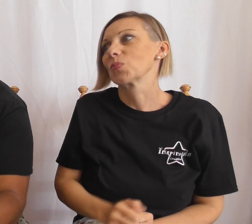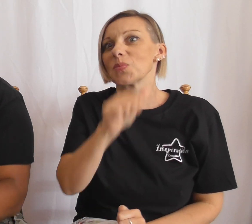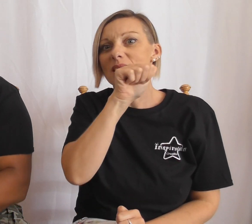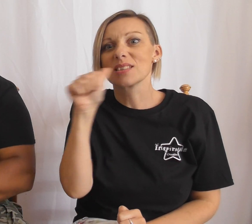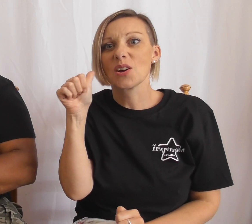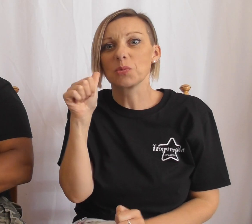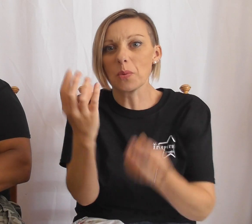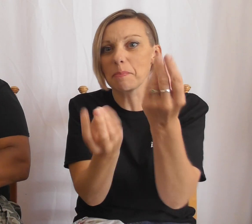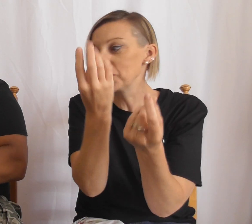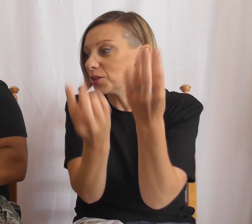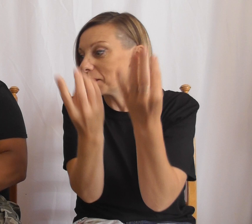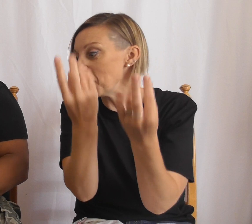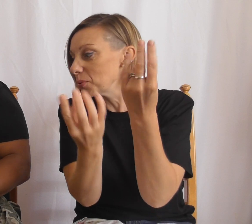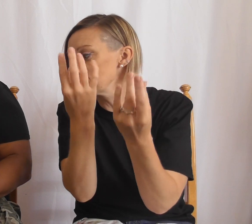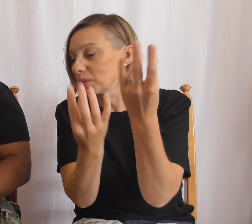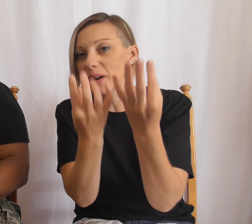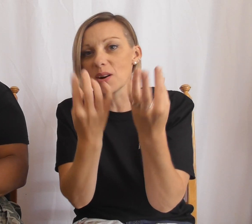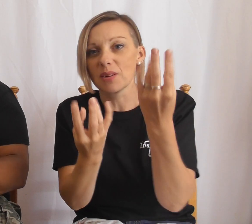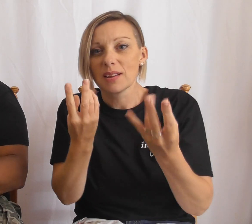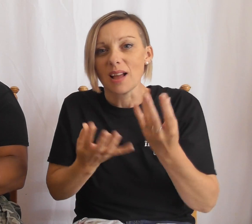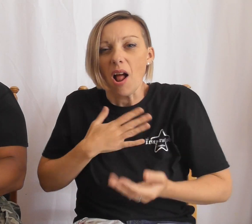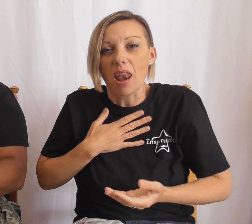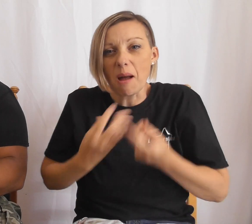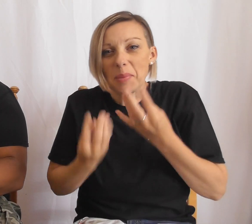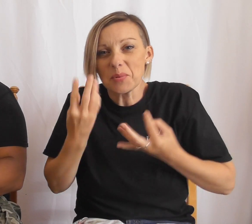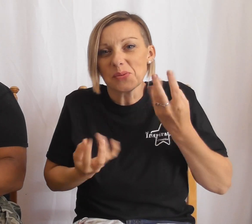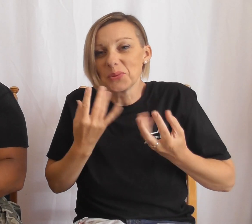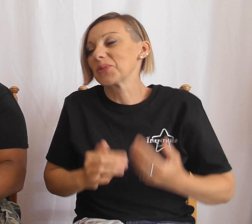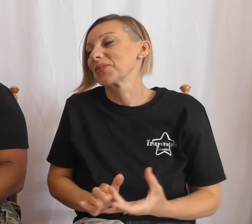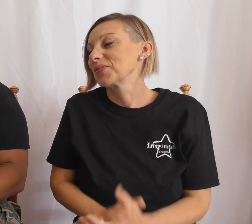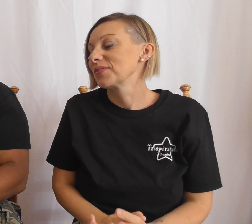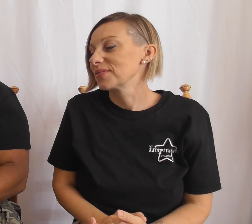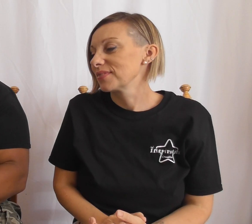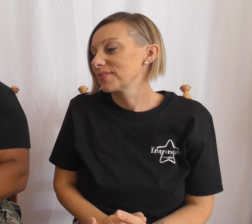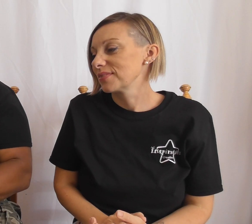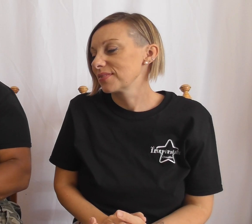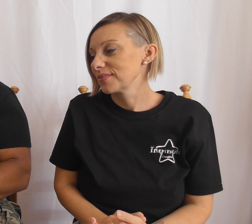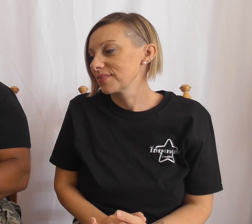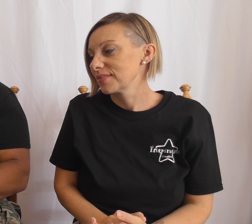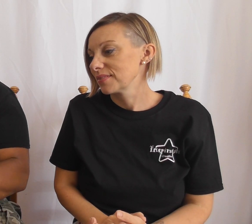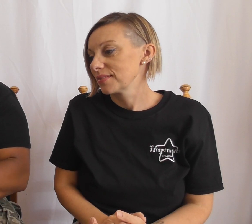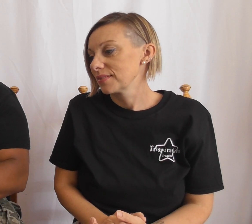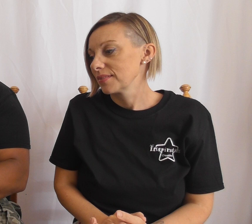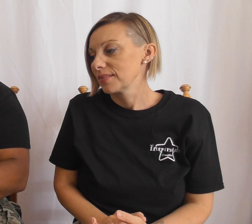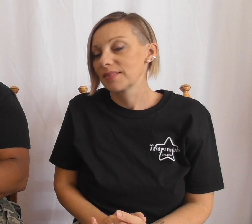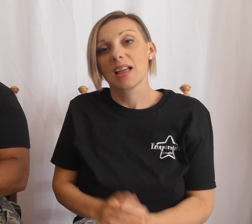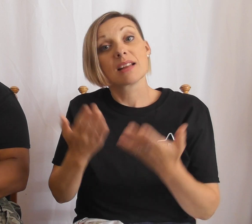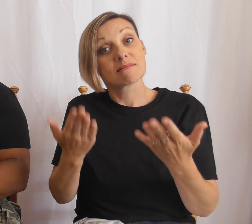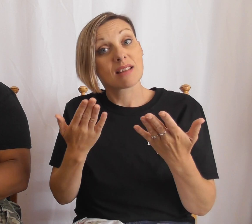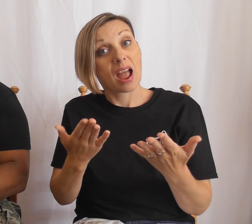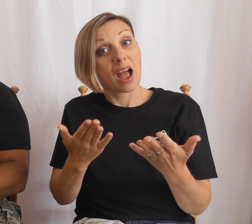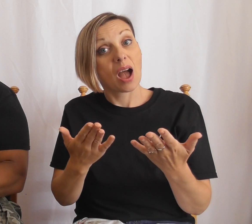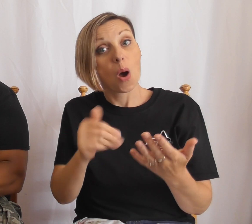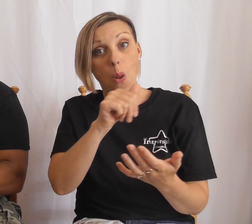Oh, nice. What, did you say bubbles as well? Bubbles. Like bubbles. Ah, now this